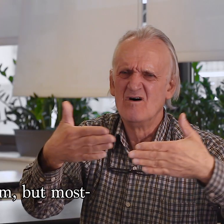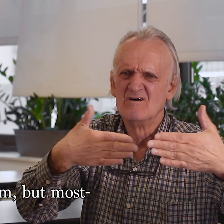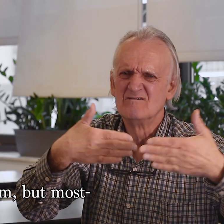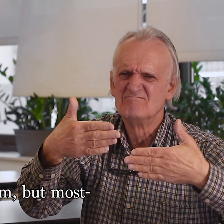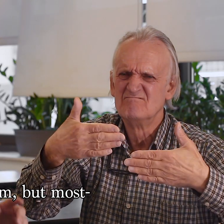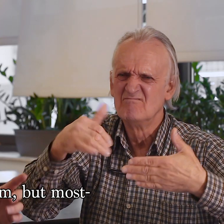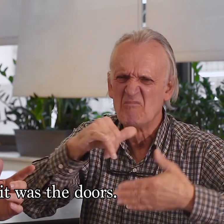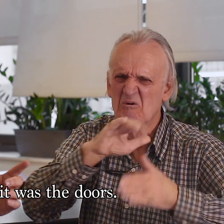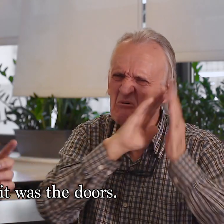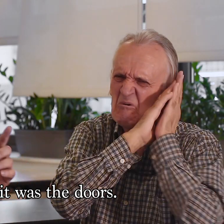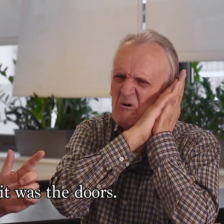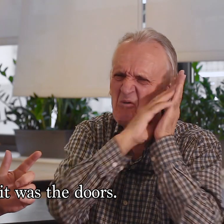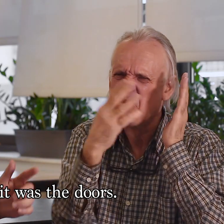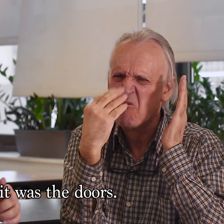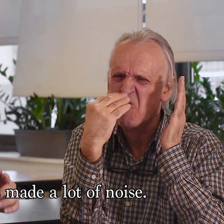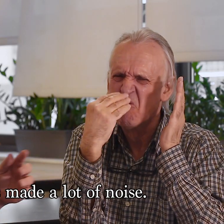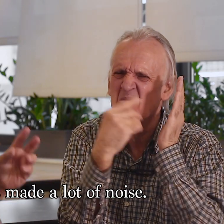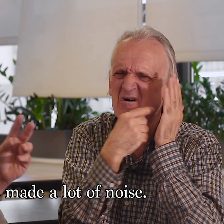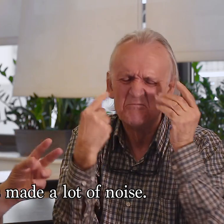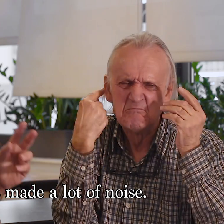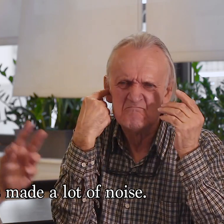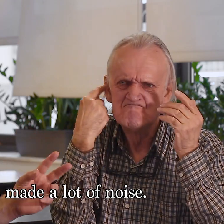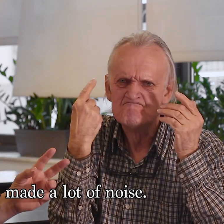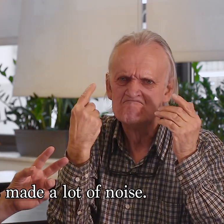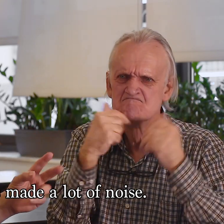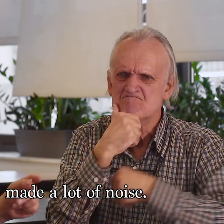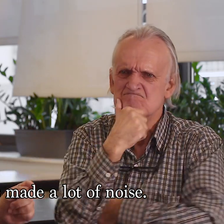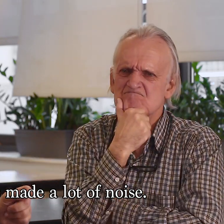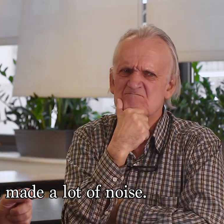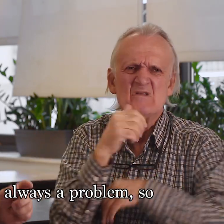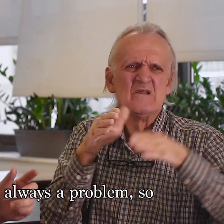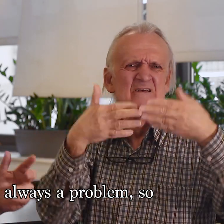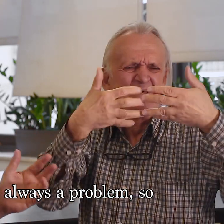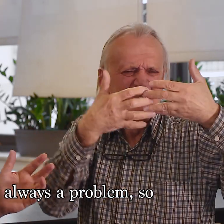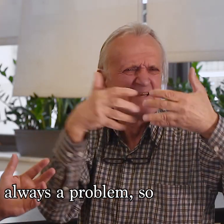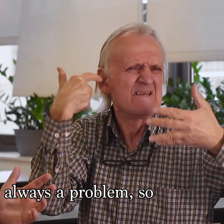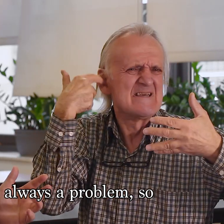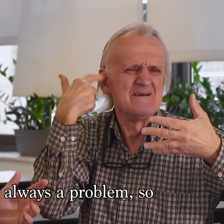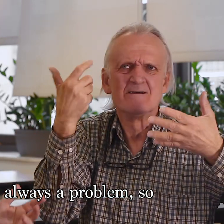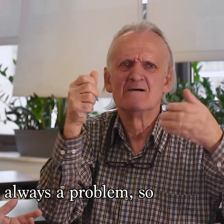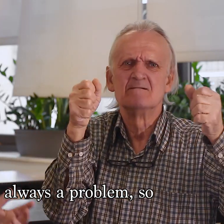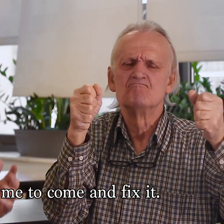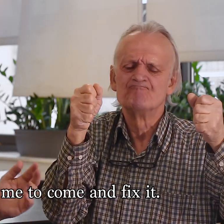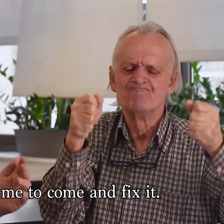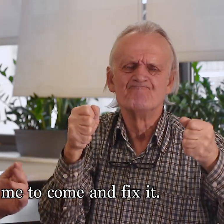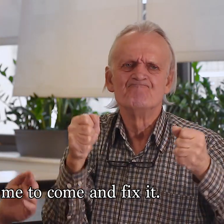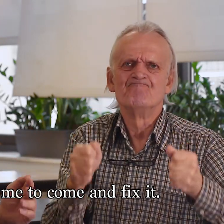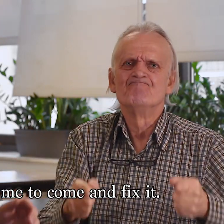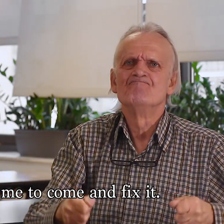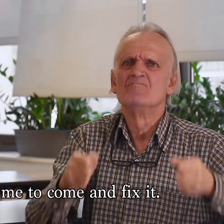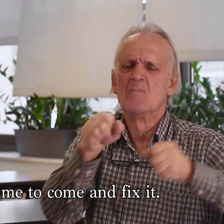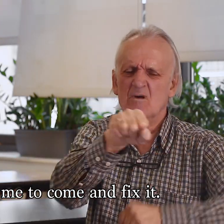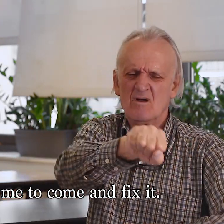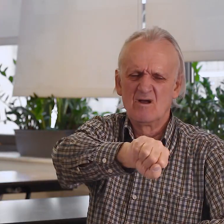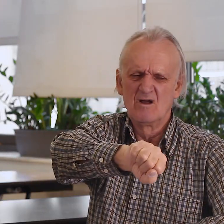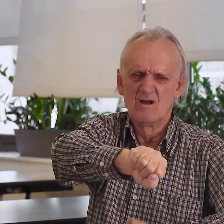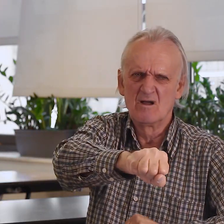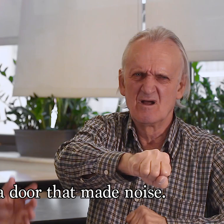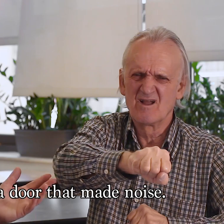But also it was the doors. The doors made a lot of noise, and it was always a problem. So they asked me to come and fix it. And it